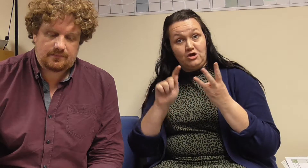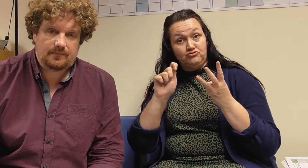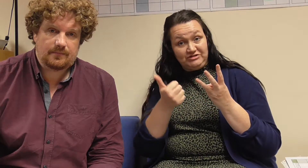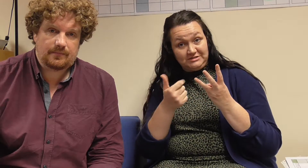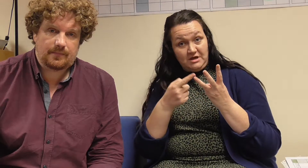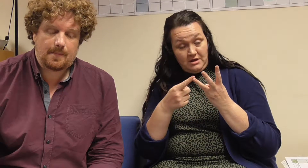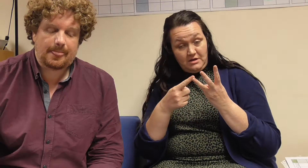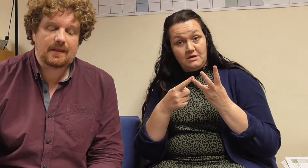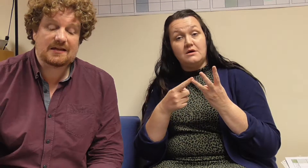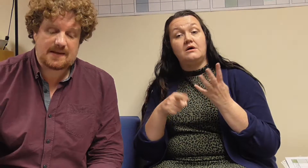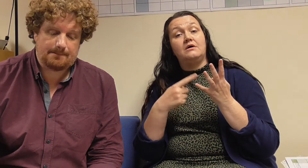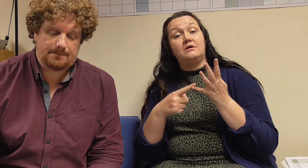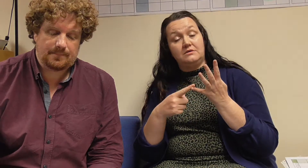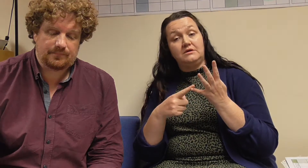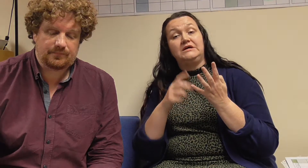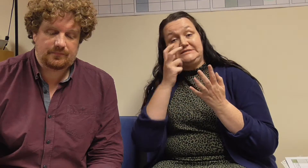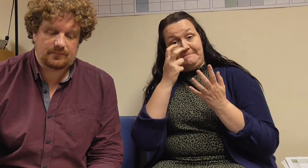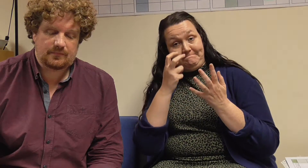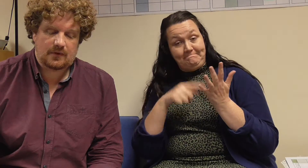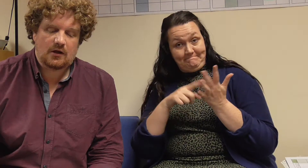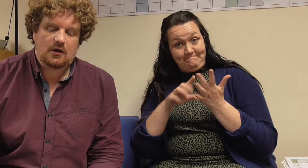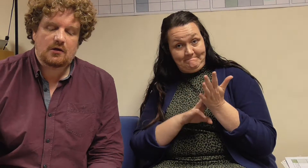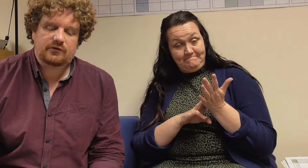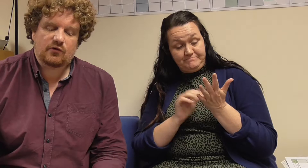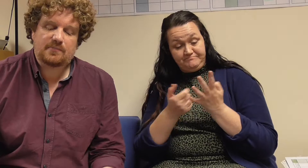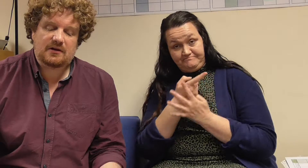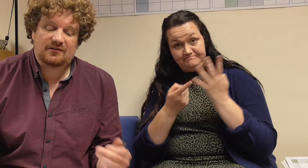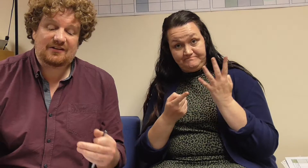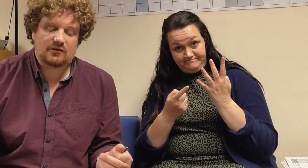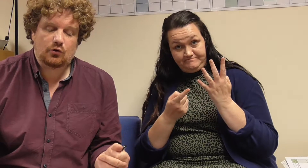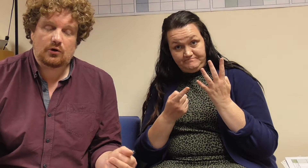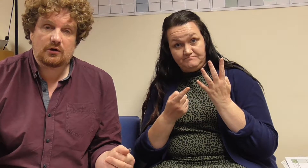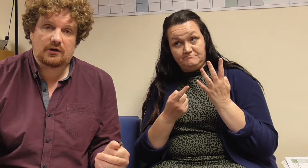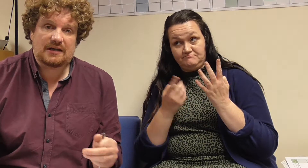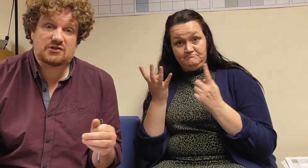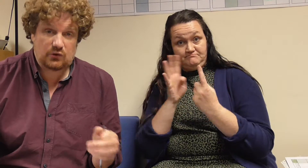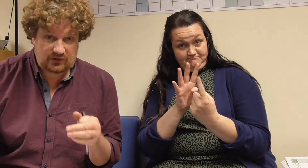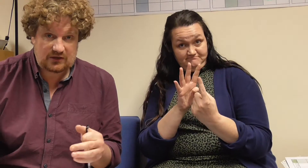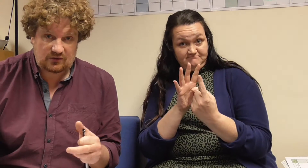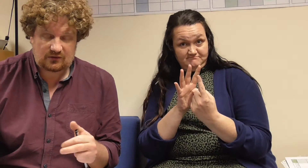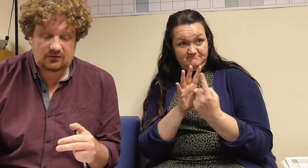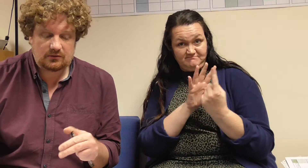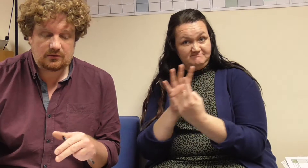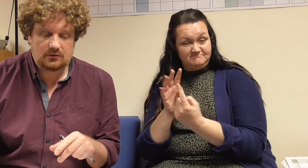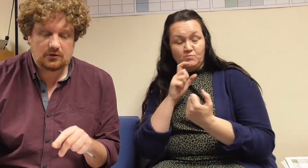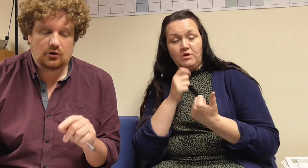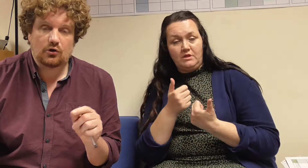Rita, and Tim. So we've been assessing your work in 2